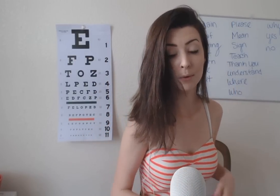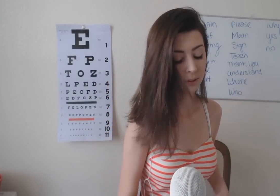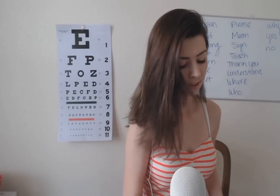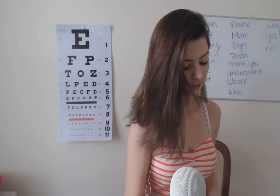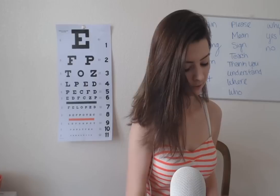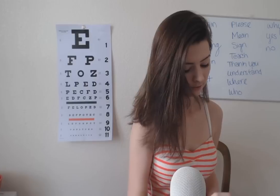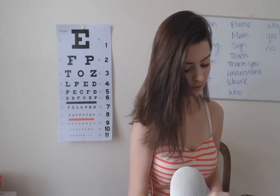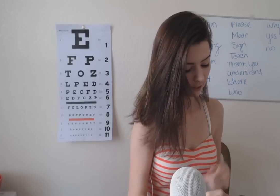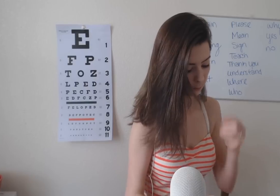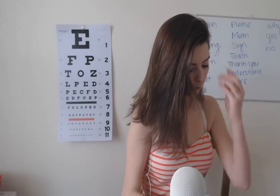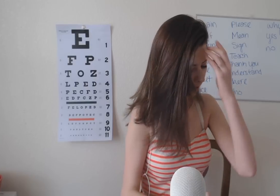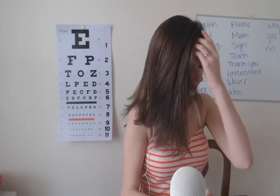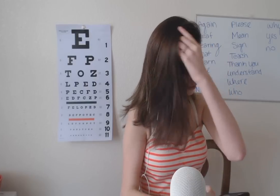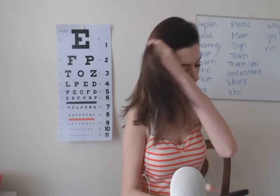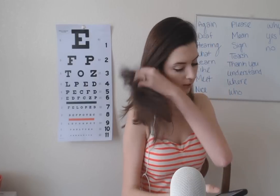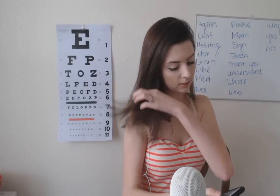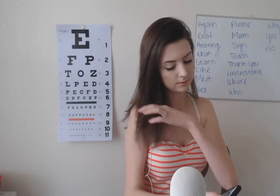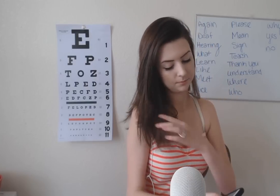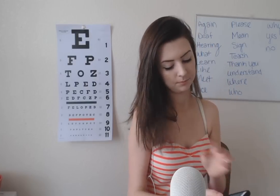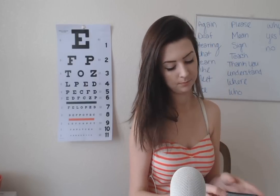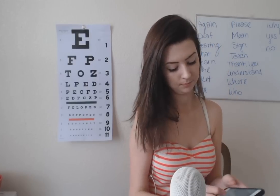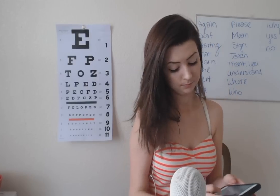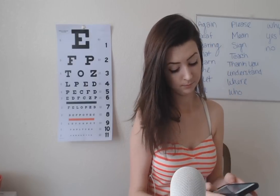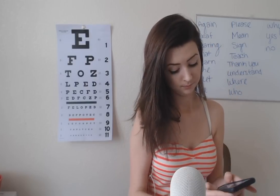you're done, and we'll get started.